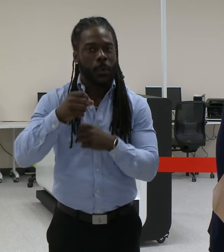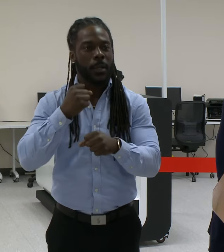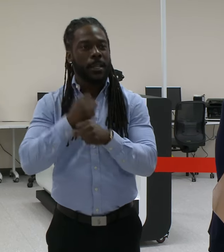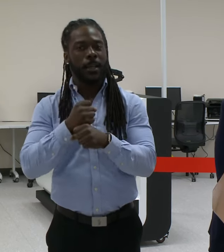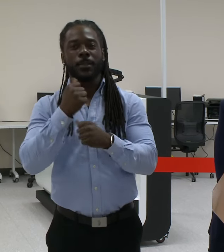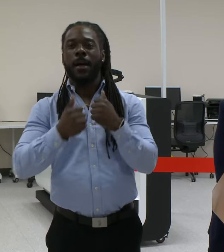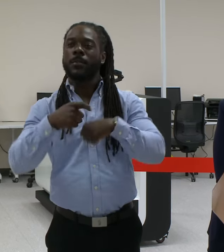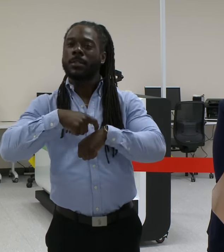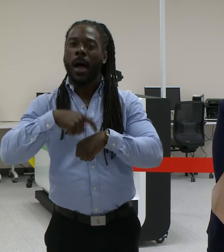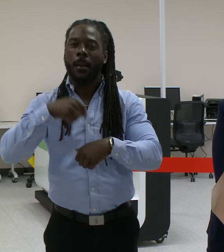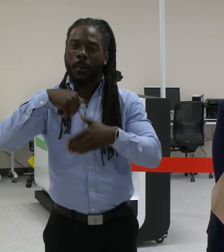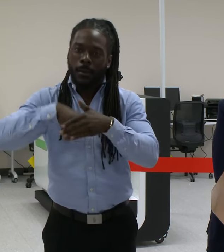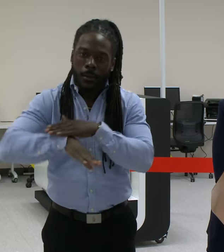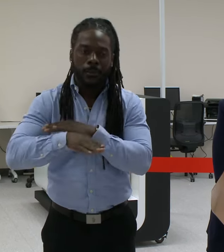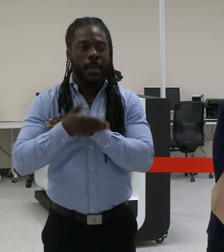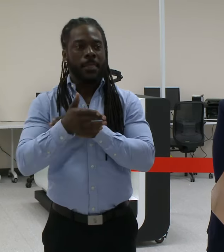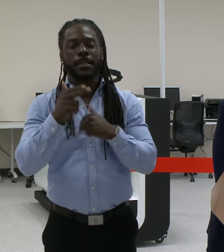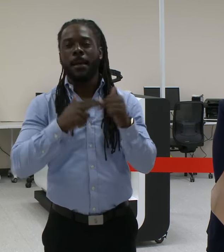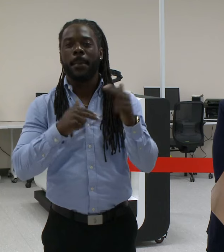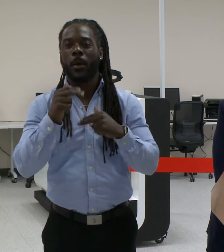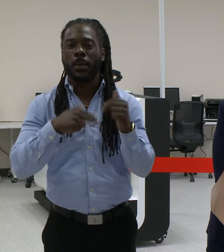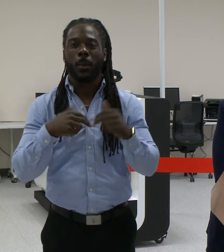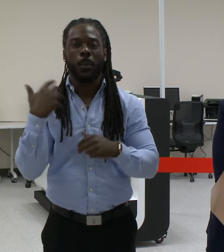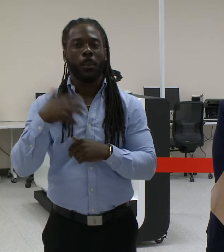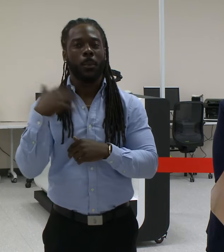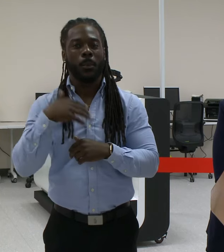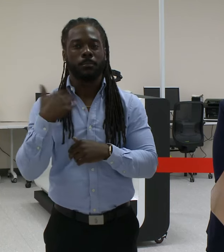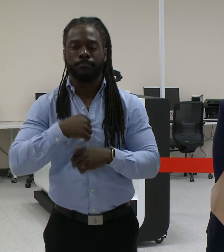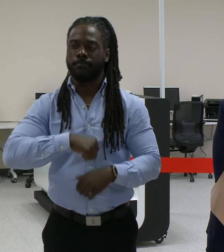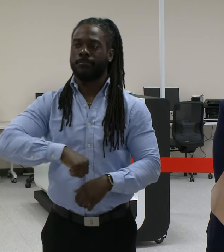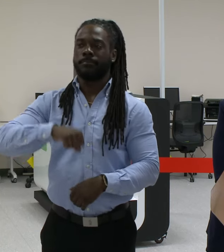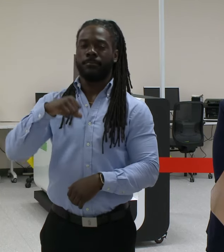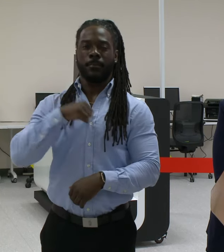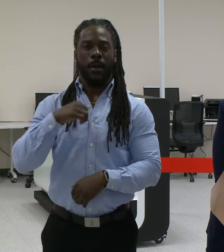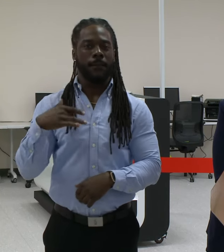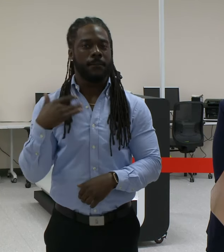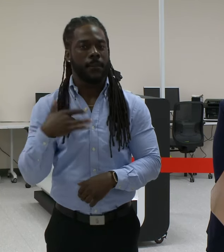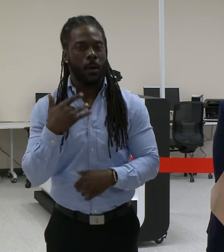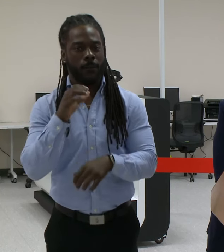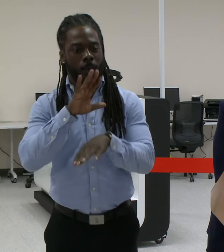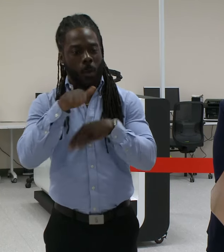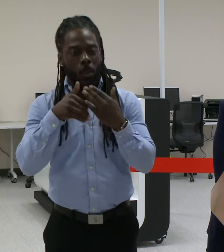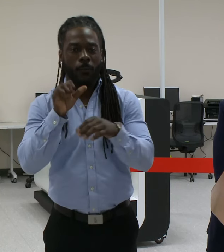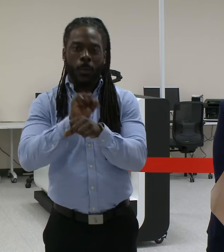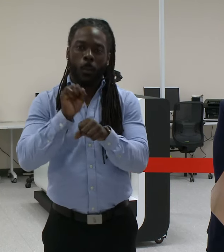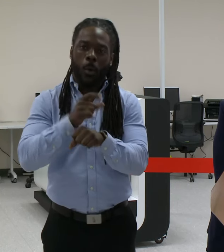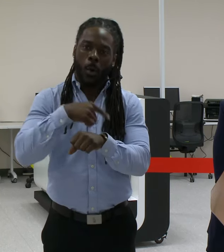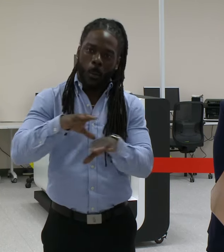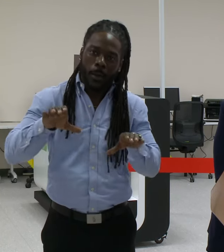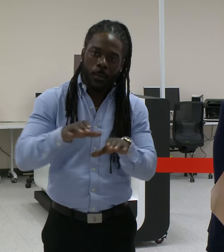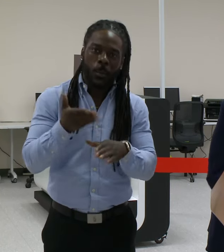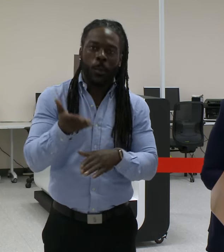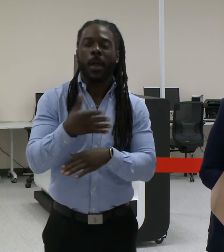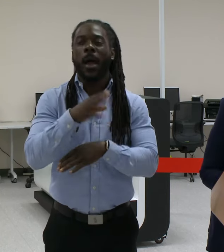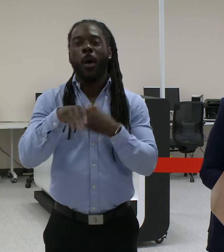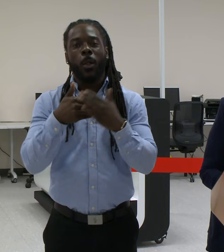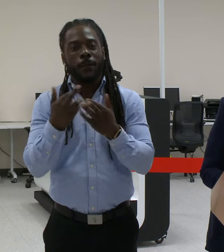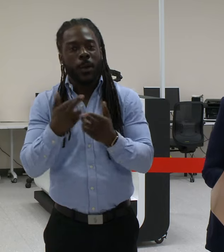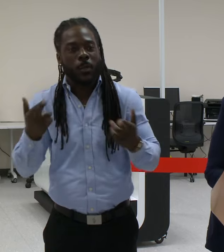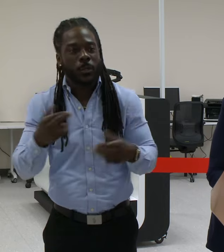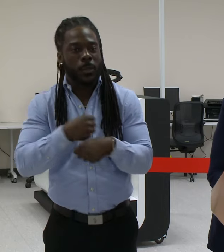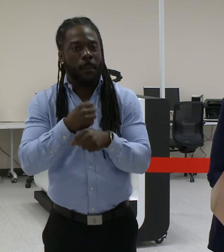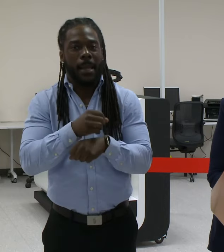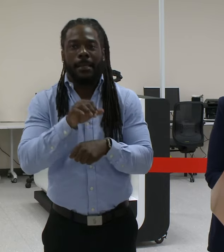I set foot in this building, I am so proud of the work that we do here and the resources that make